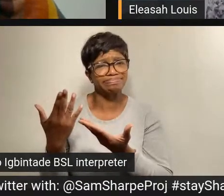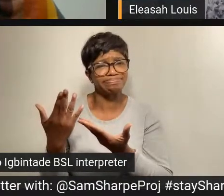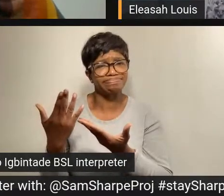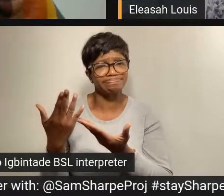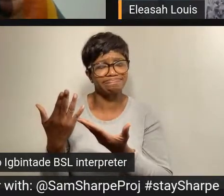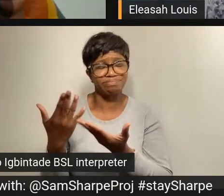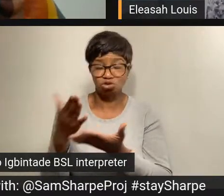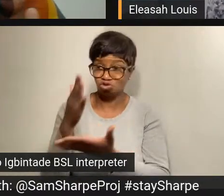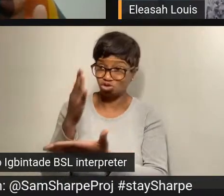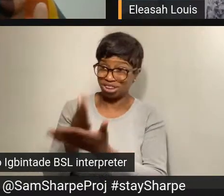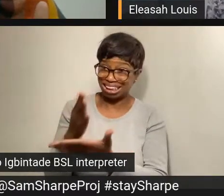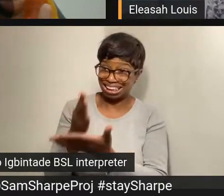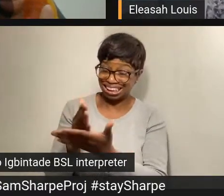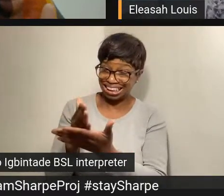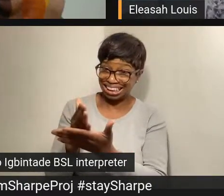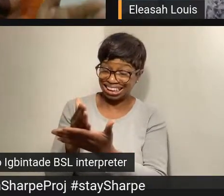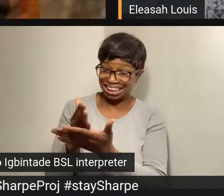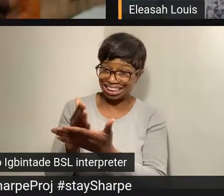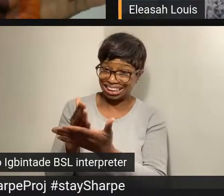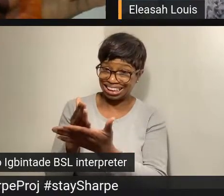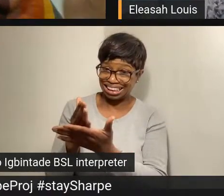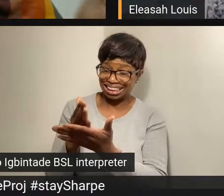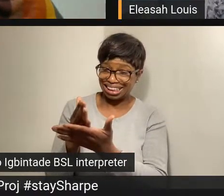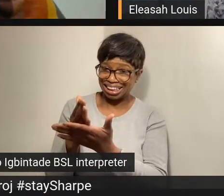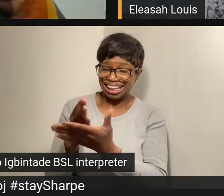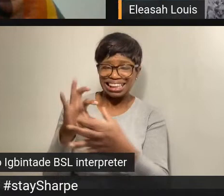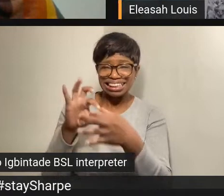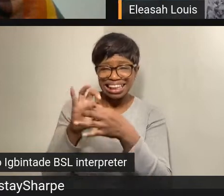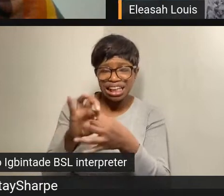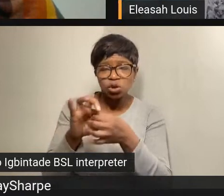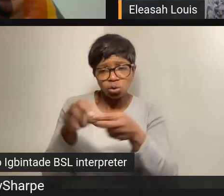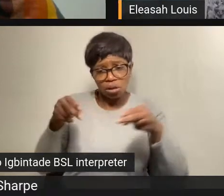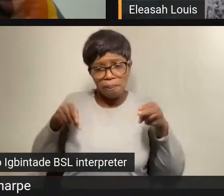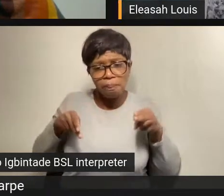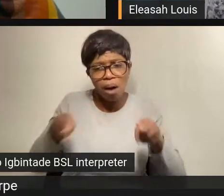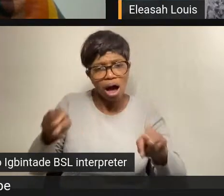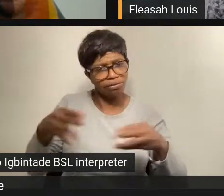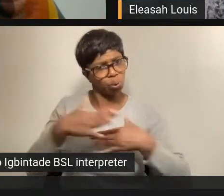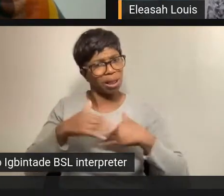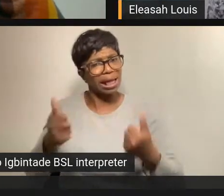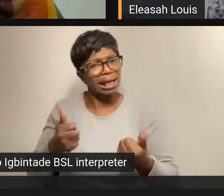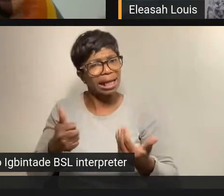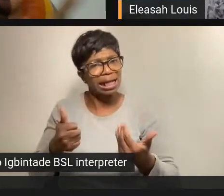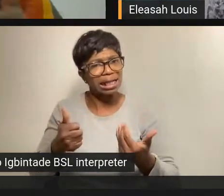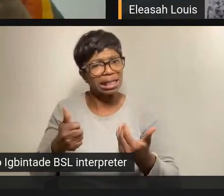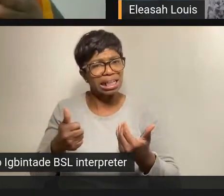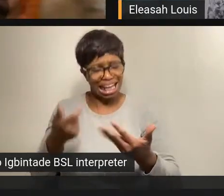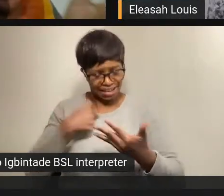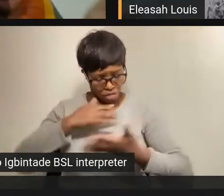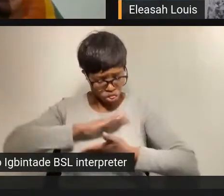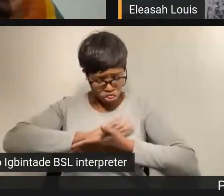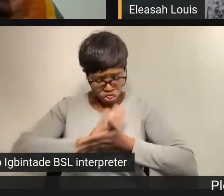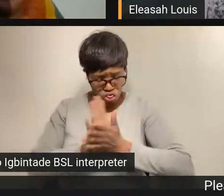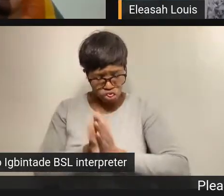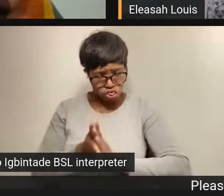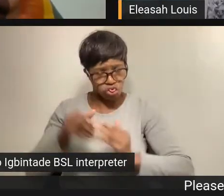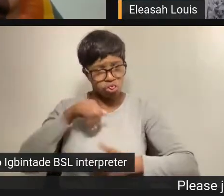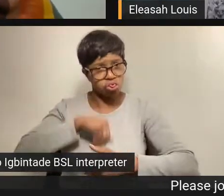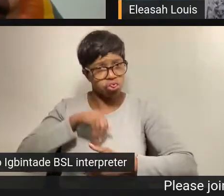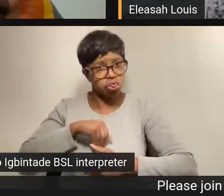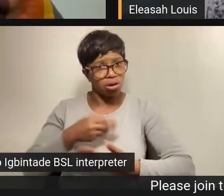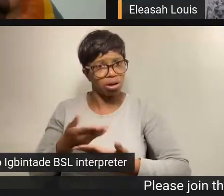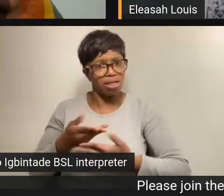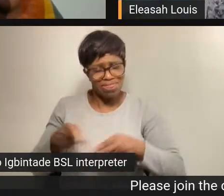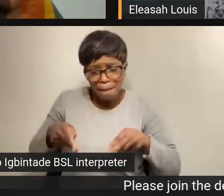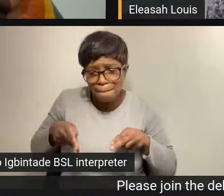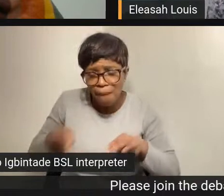rests upon the path to healing. If there's brokenness, that path to healing that